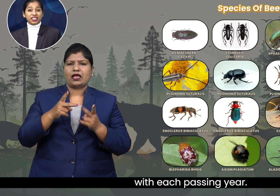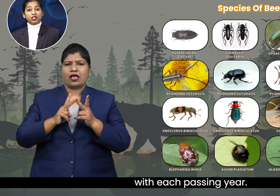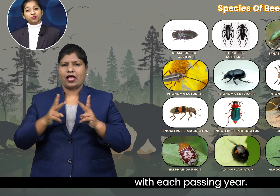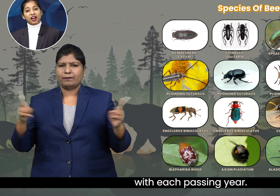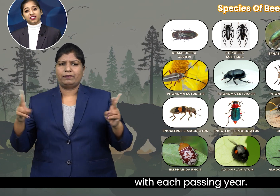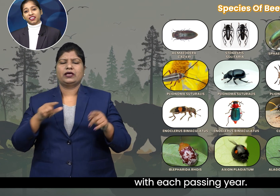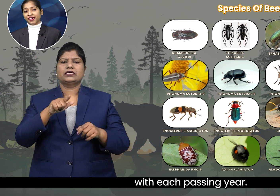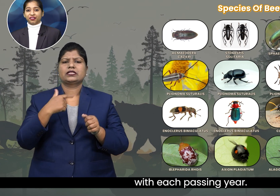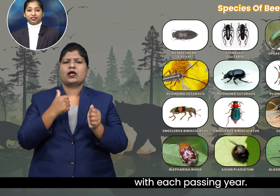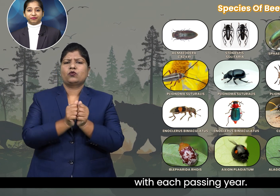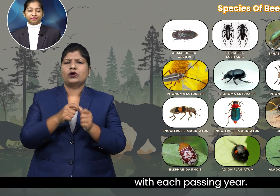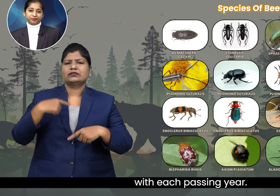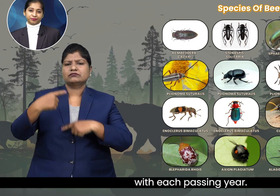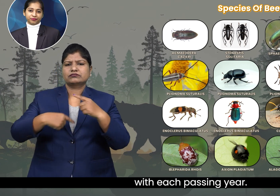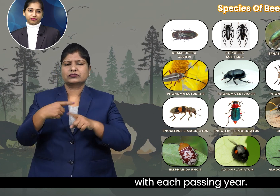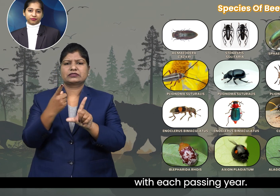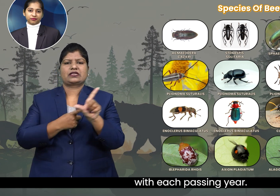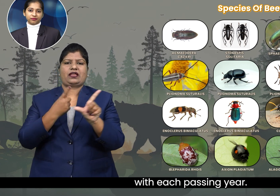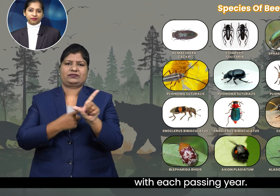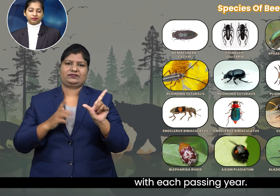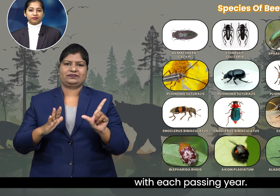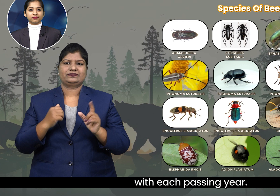with each passing year.